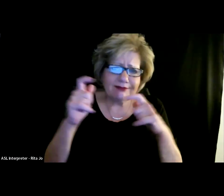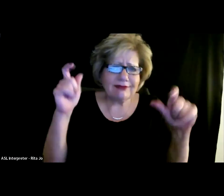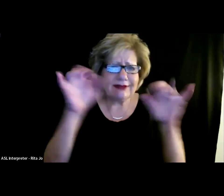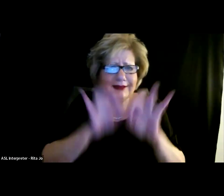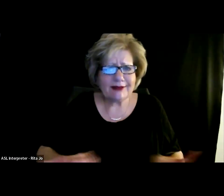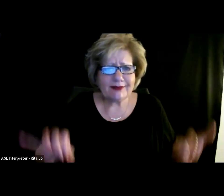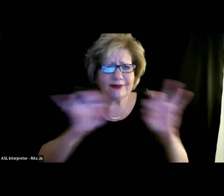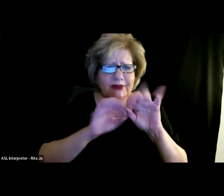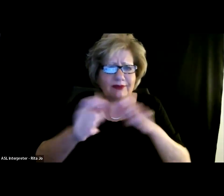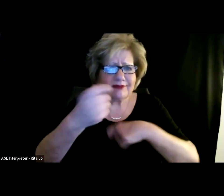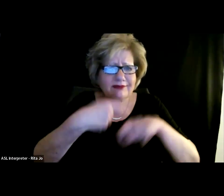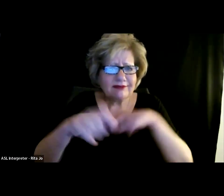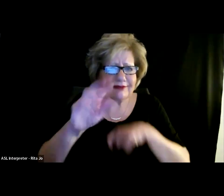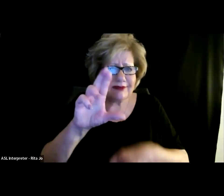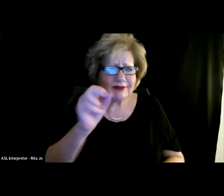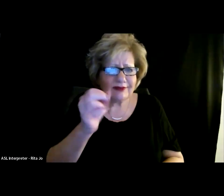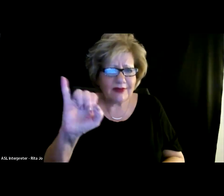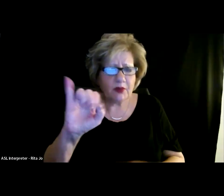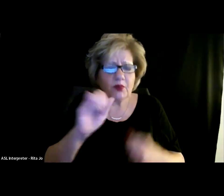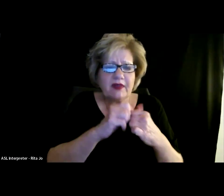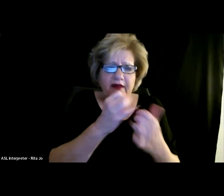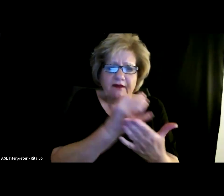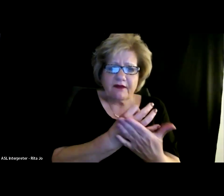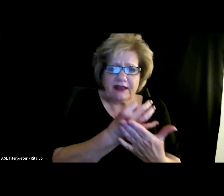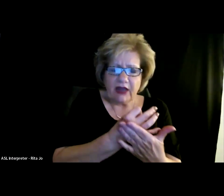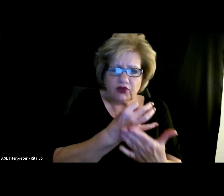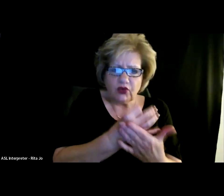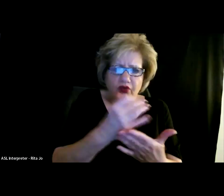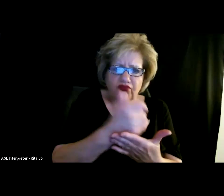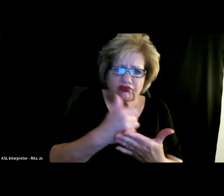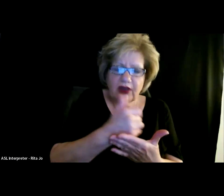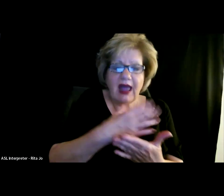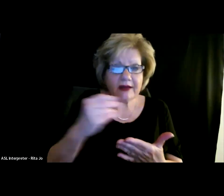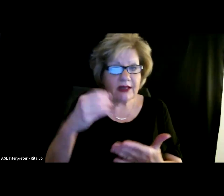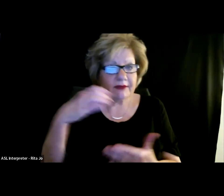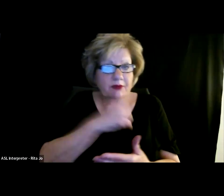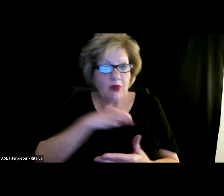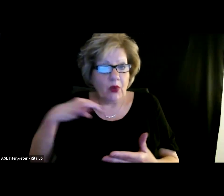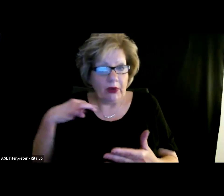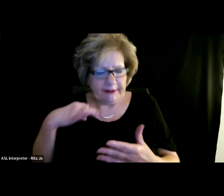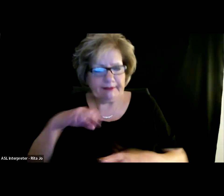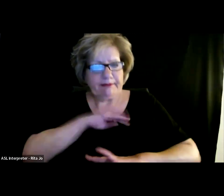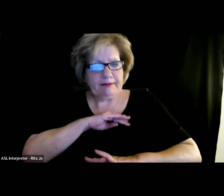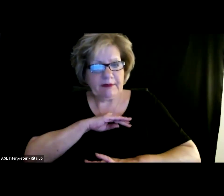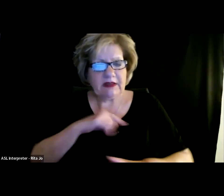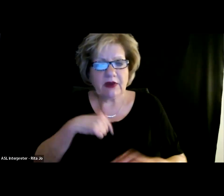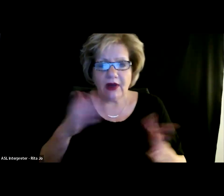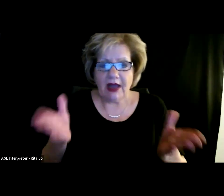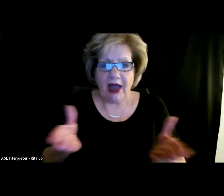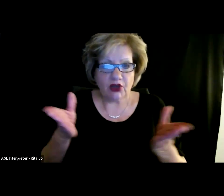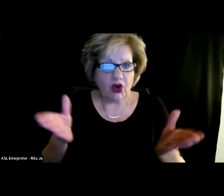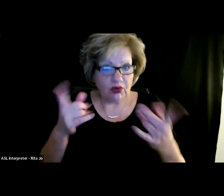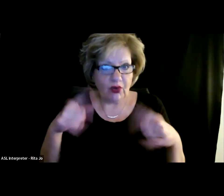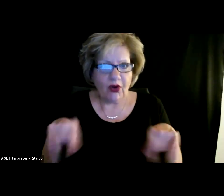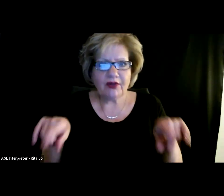terms of financial performance, but also in employee satisfaction and retention. I encourage each of you to take the insights and